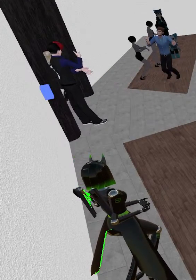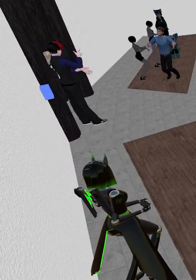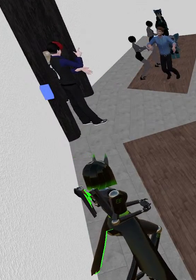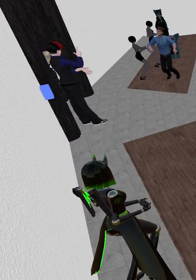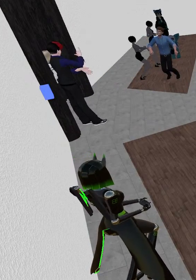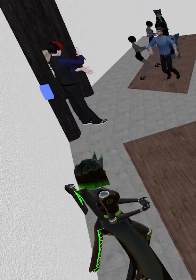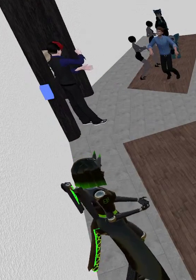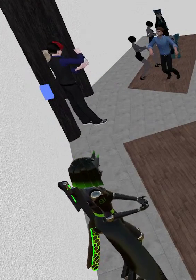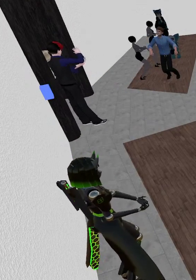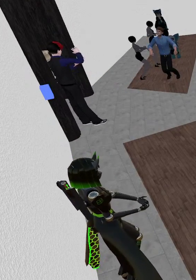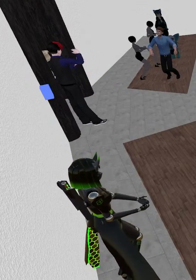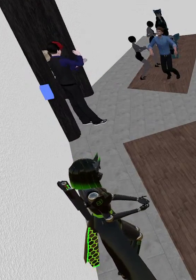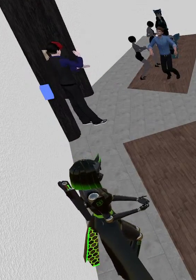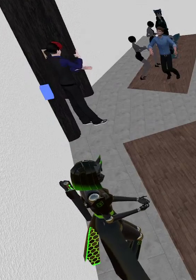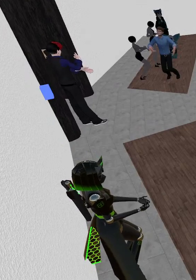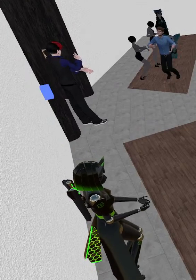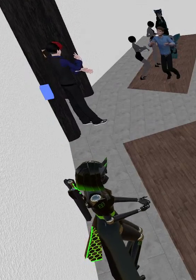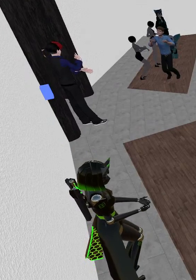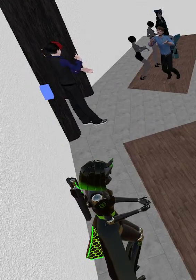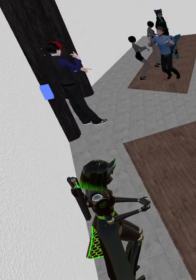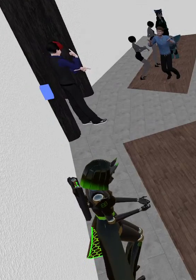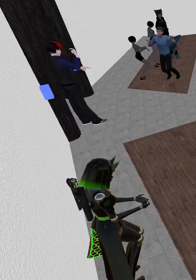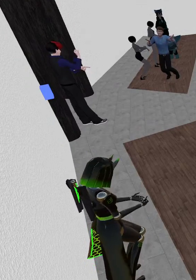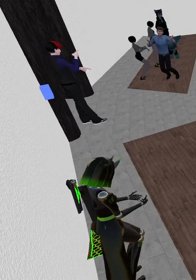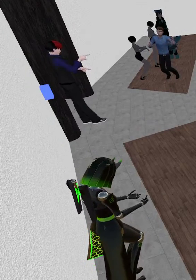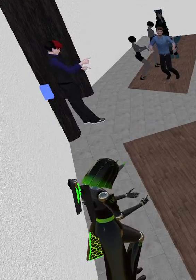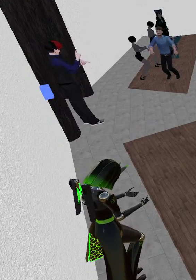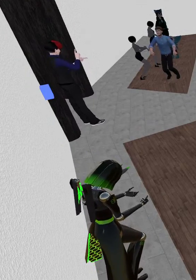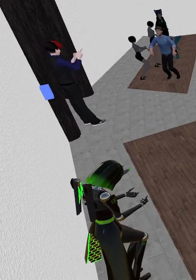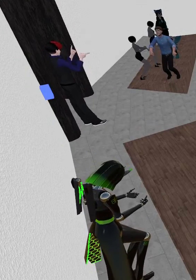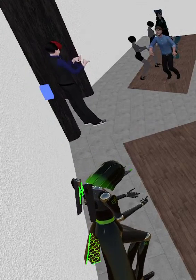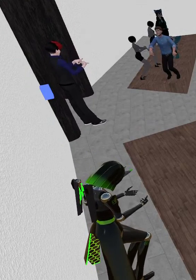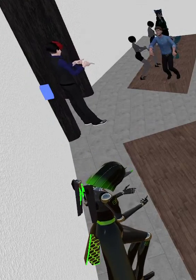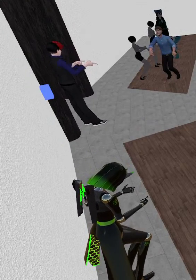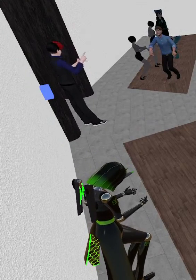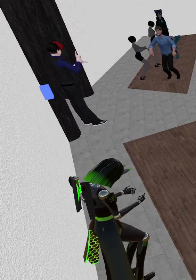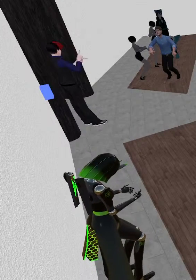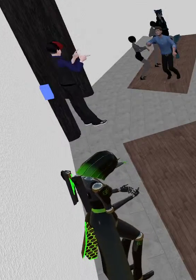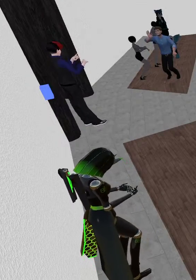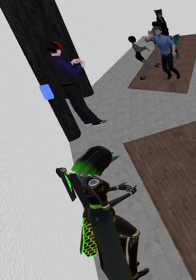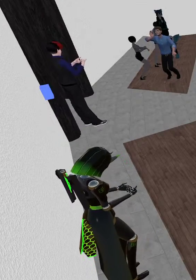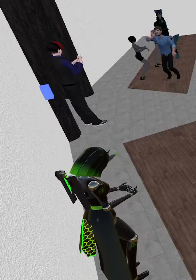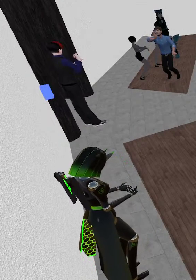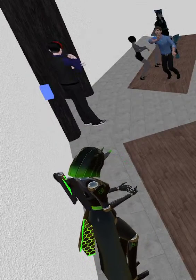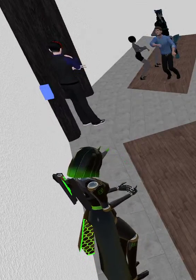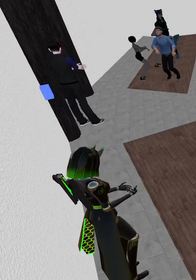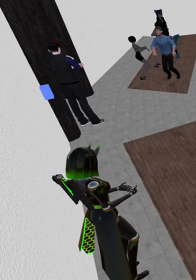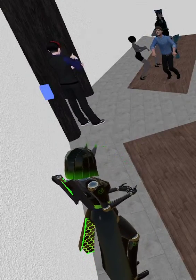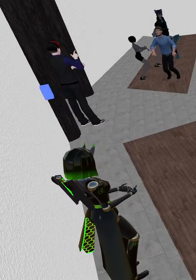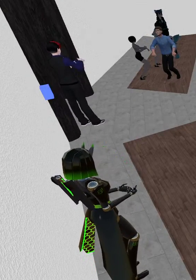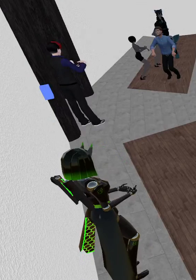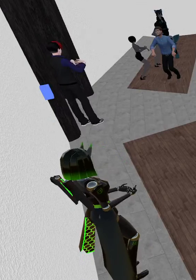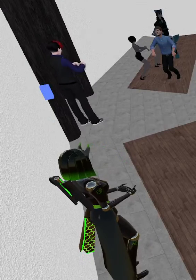Yeah, I'll close down the quest. Yo, Seth. Okay. I don't know the sign for cheese, but come here.